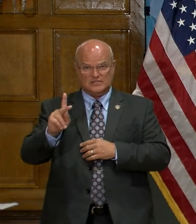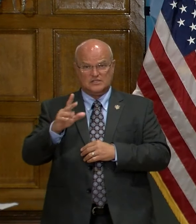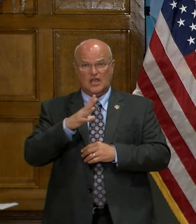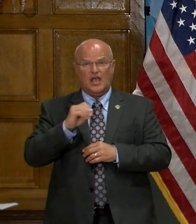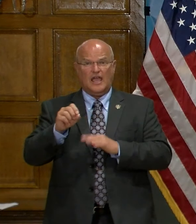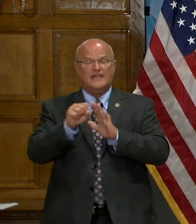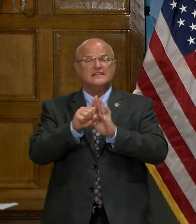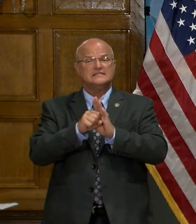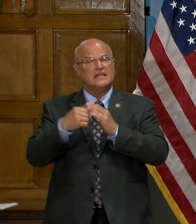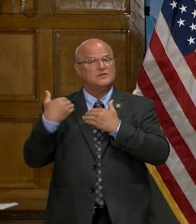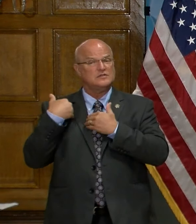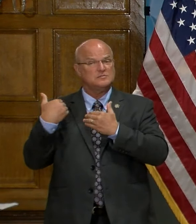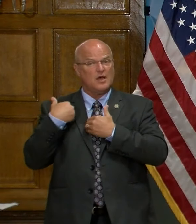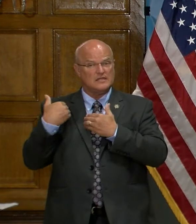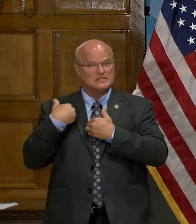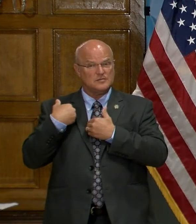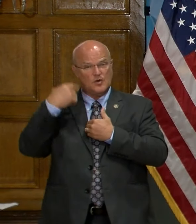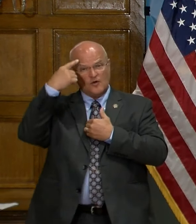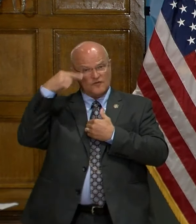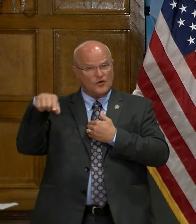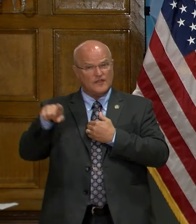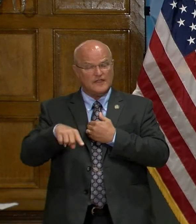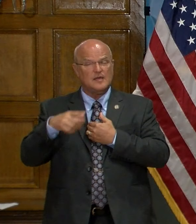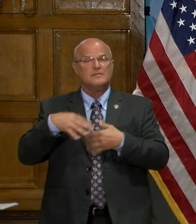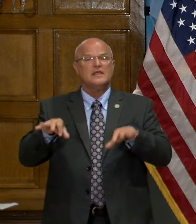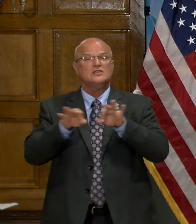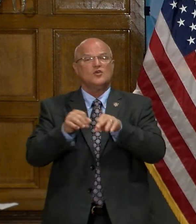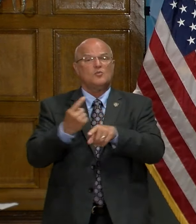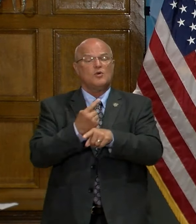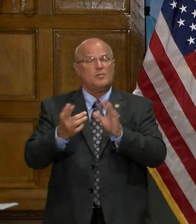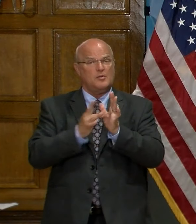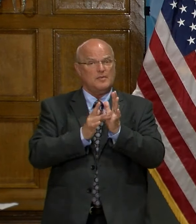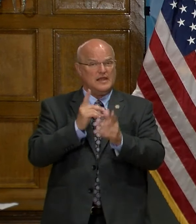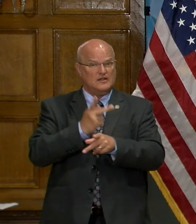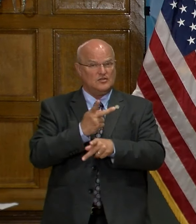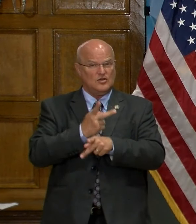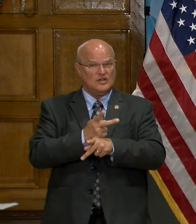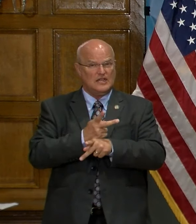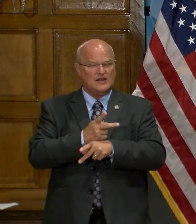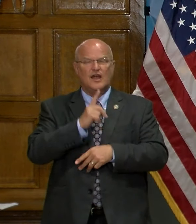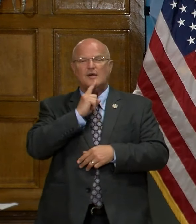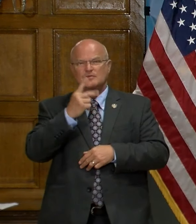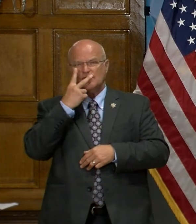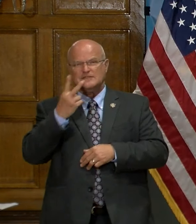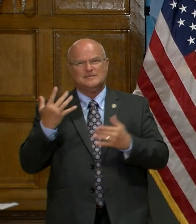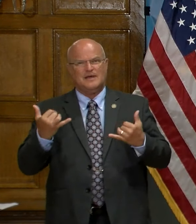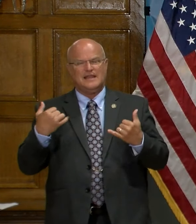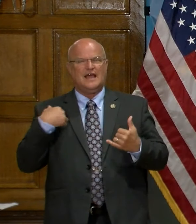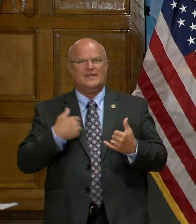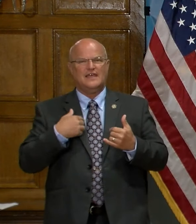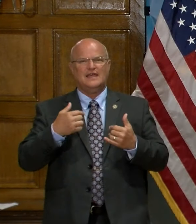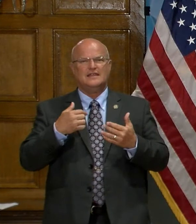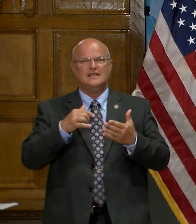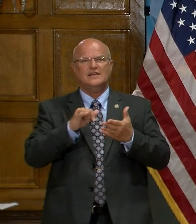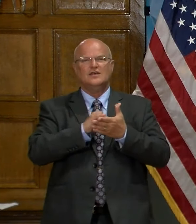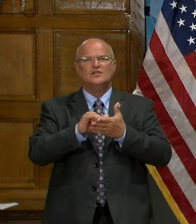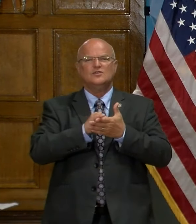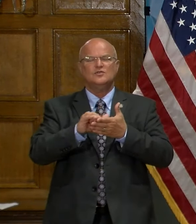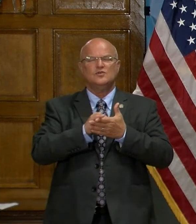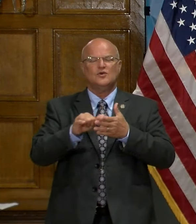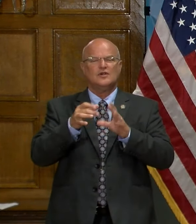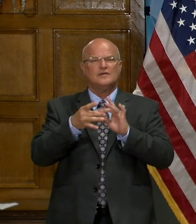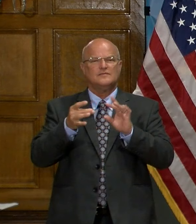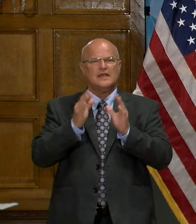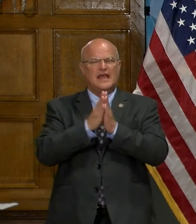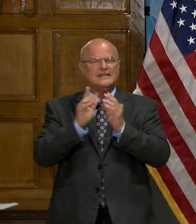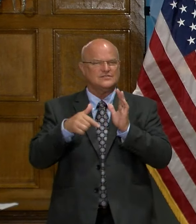and the state is responsible for them and they deserve the proper medical care. I'm sure you've seen by now that New Yorker article that I'm referencing